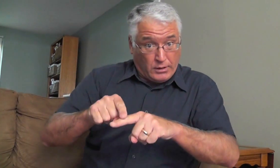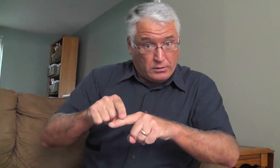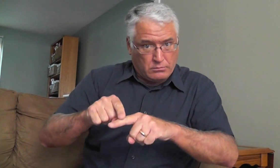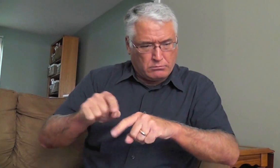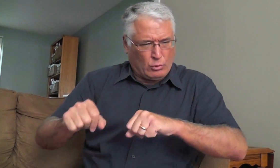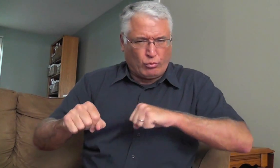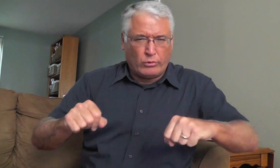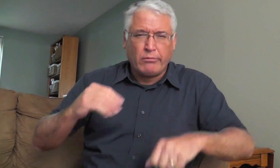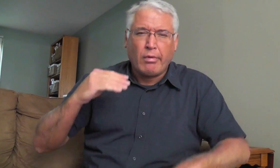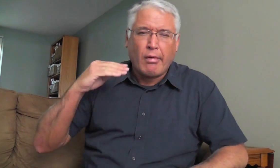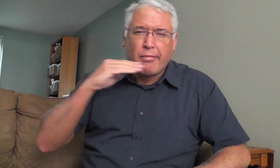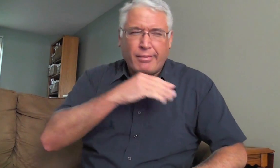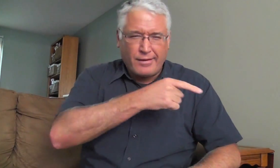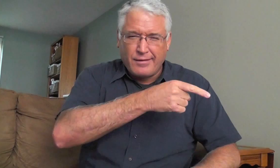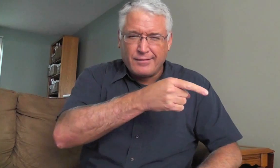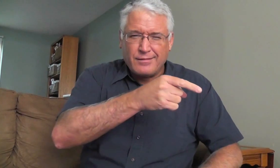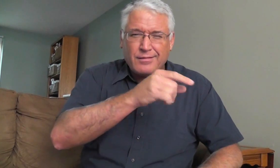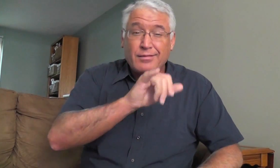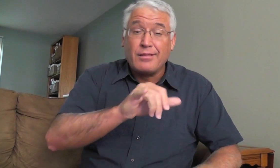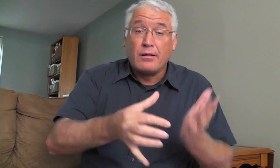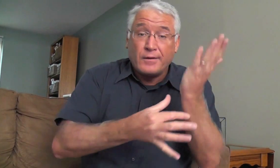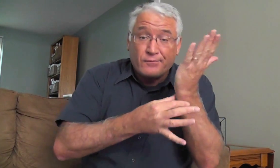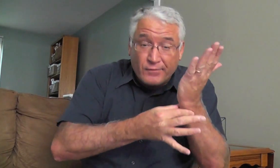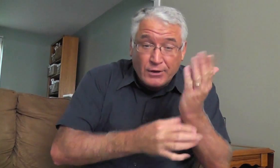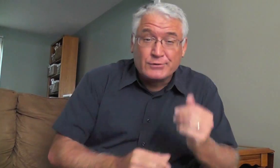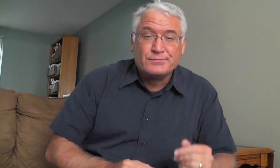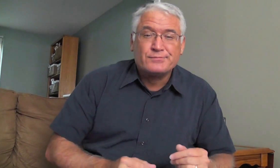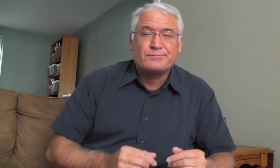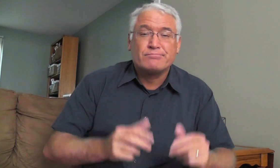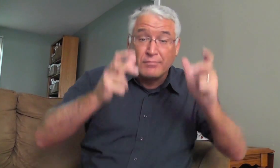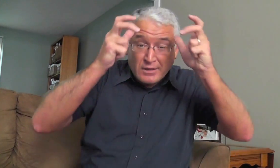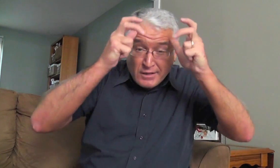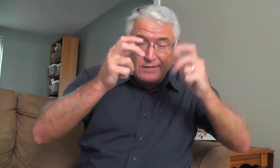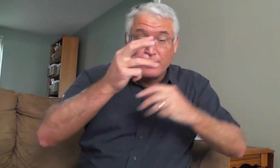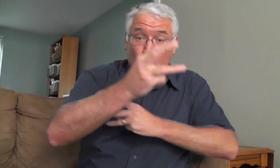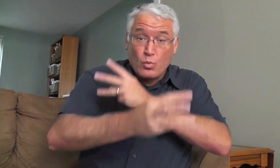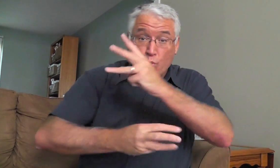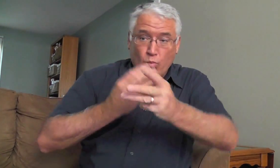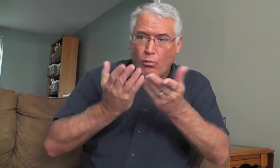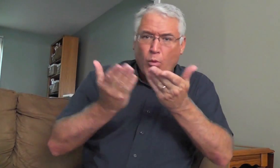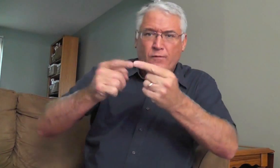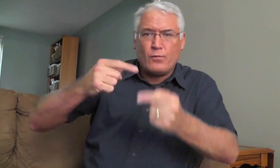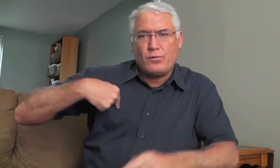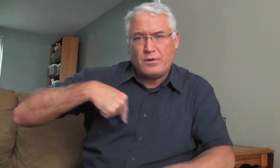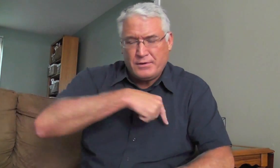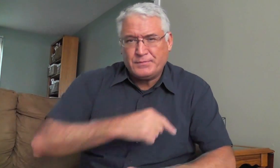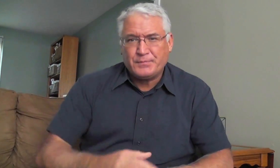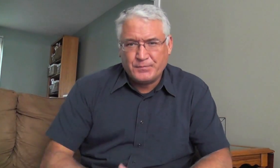that we depend on to resist the lies of the flesh, Satan, and the world.